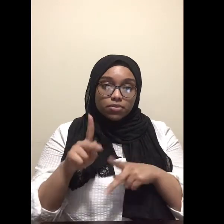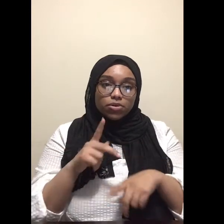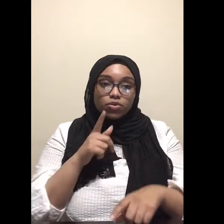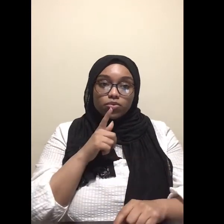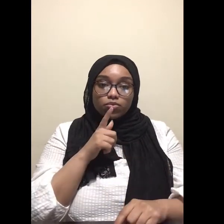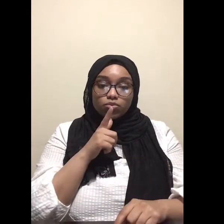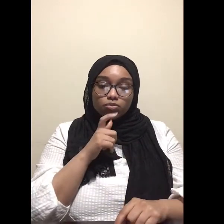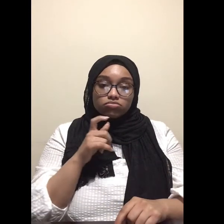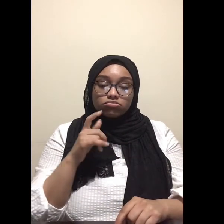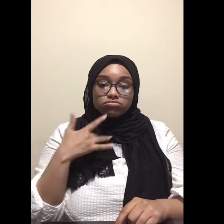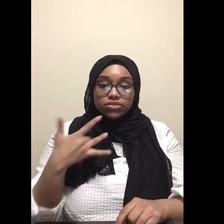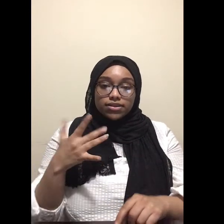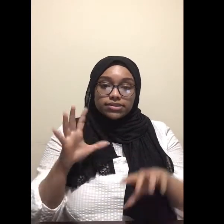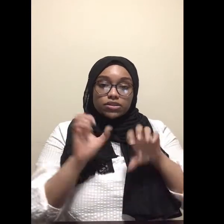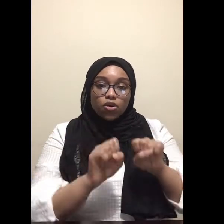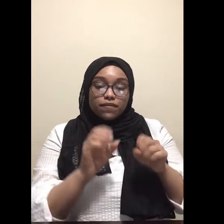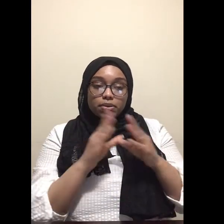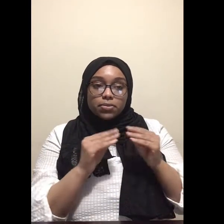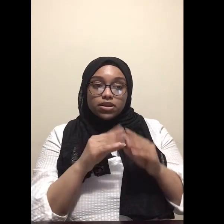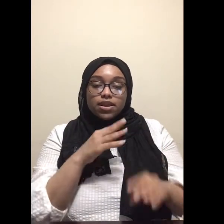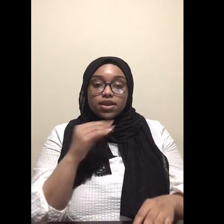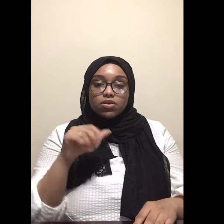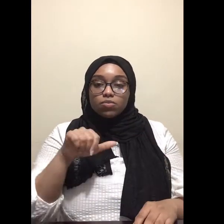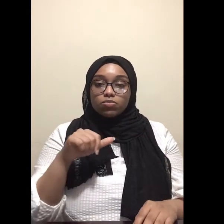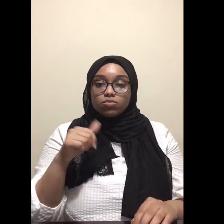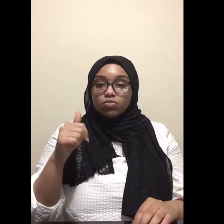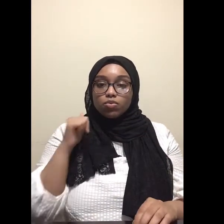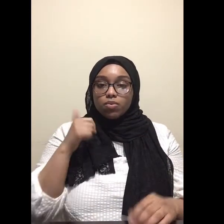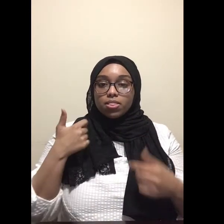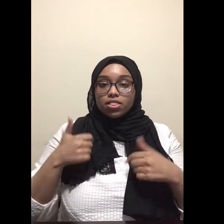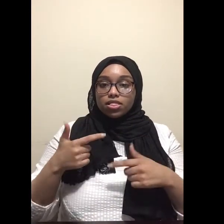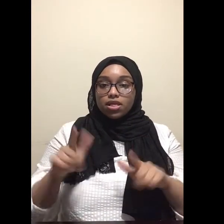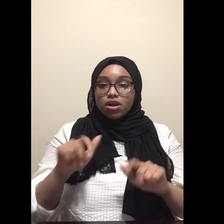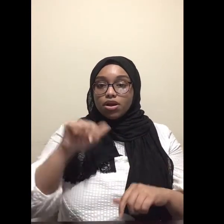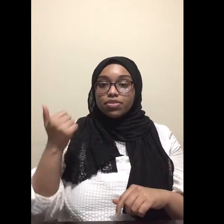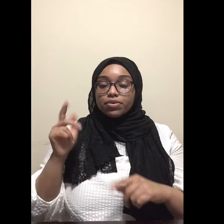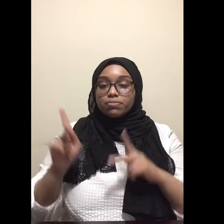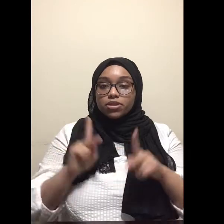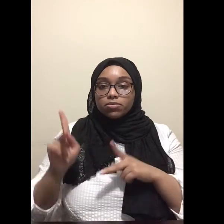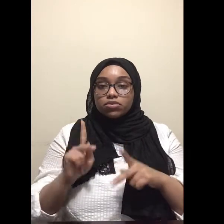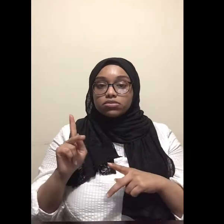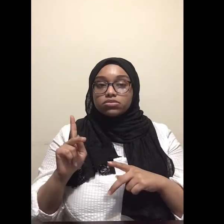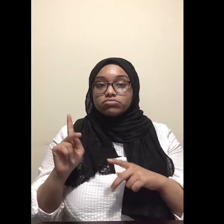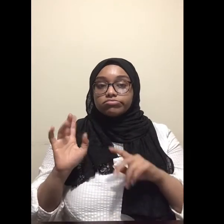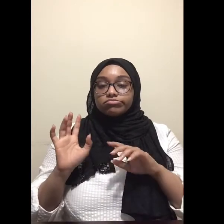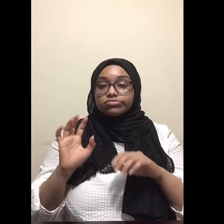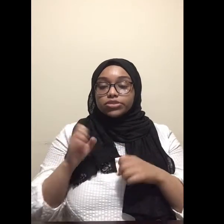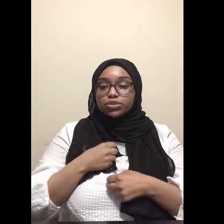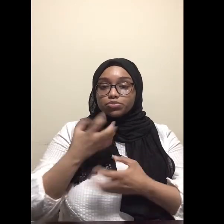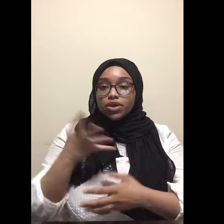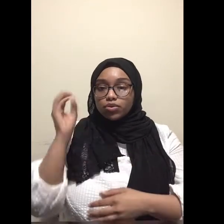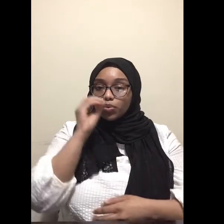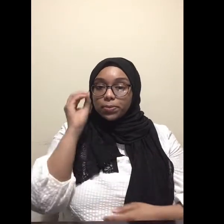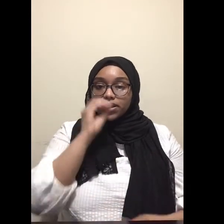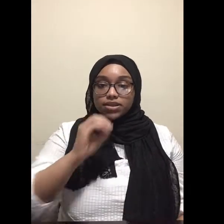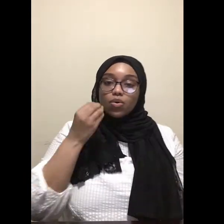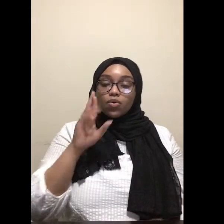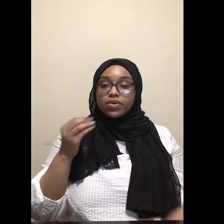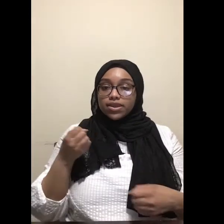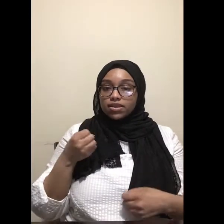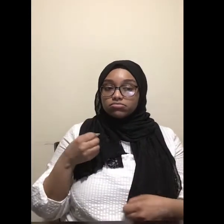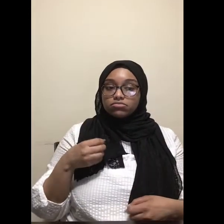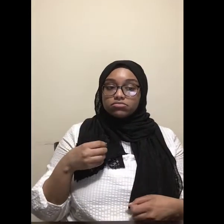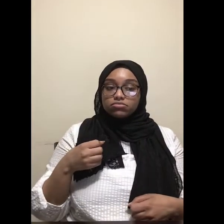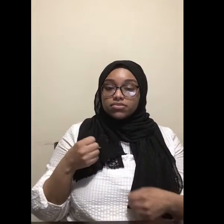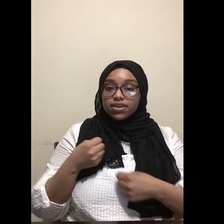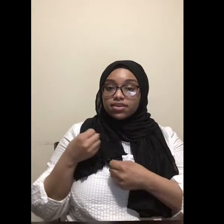people scenario number one. So you are facilitating a subcommittee meeting for a board that you're on, and the